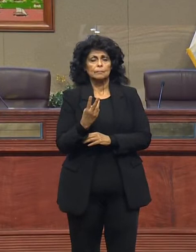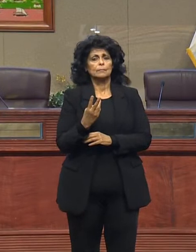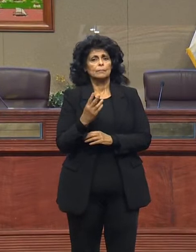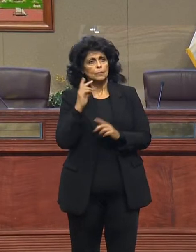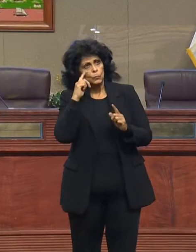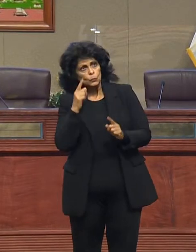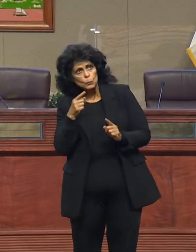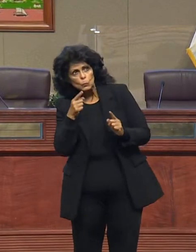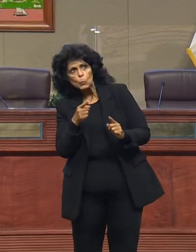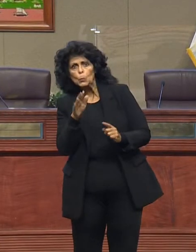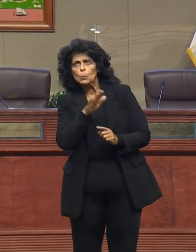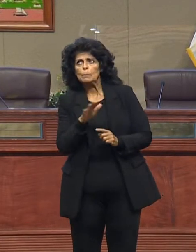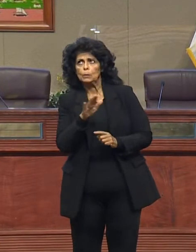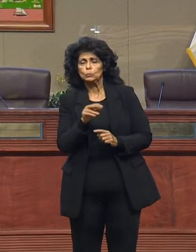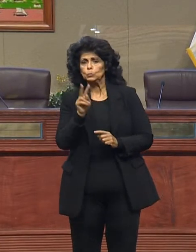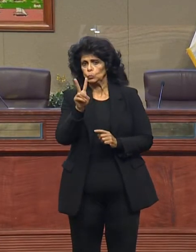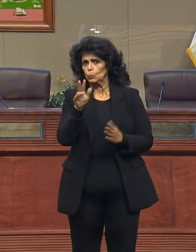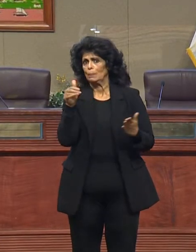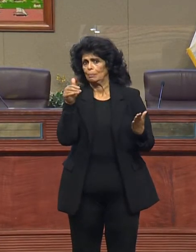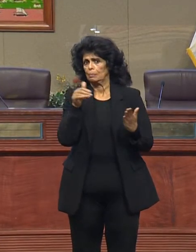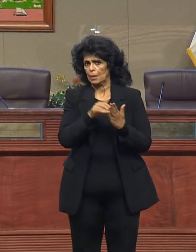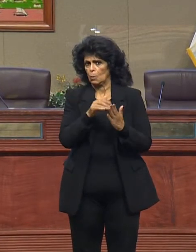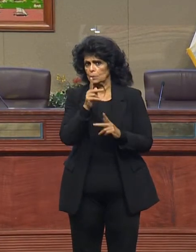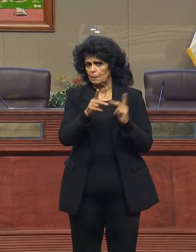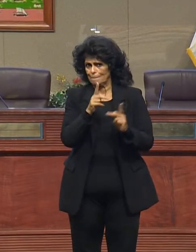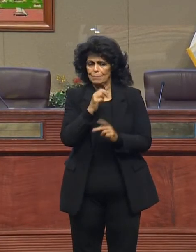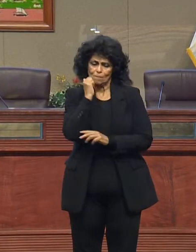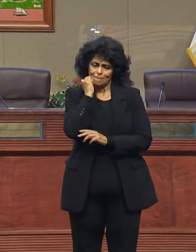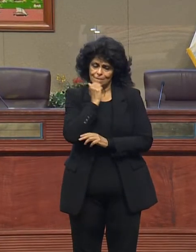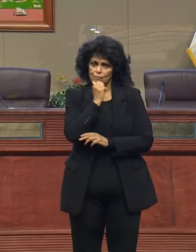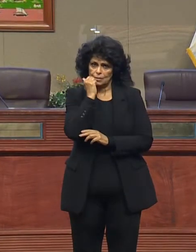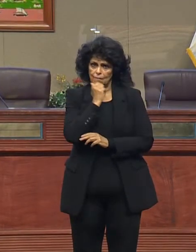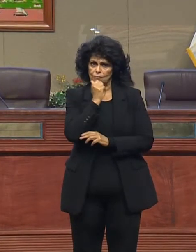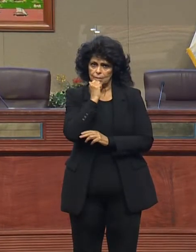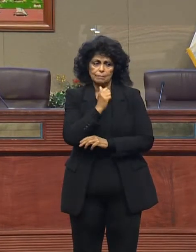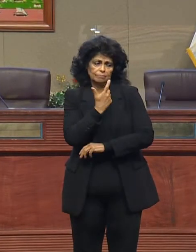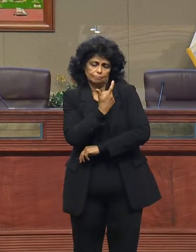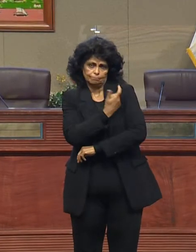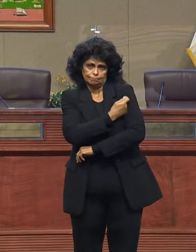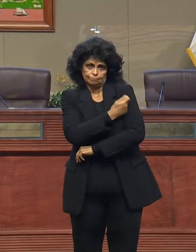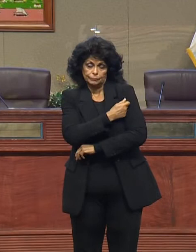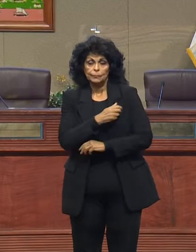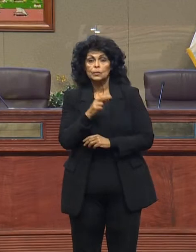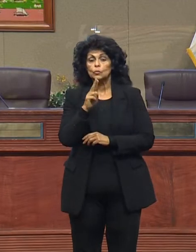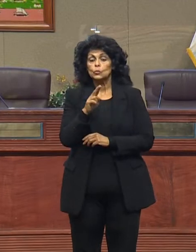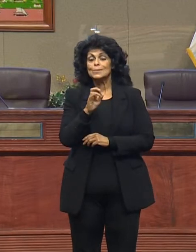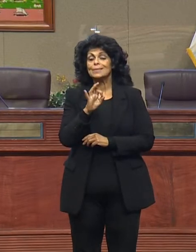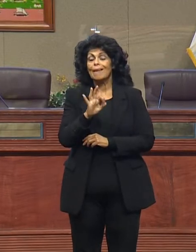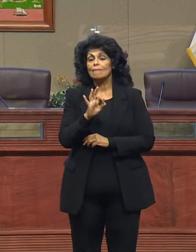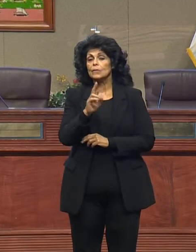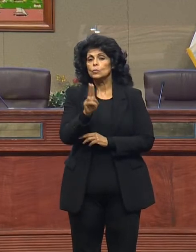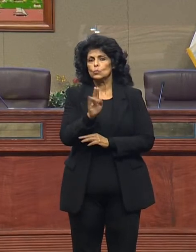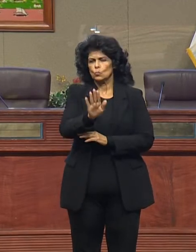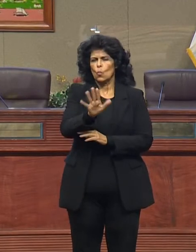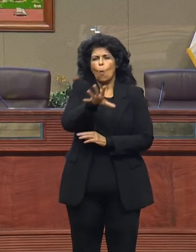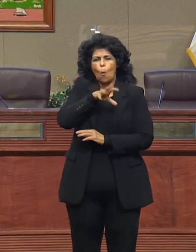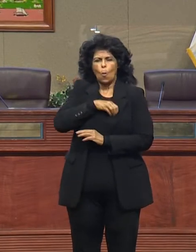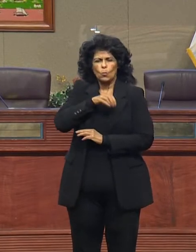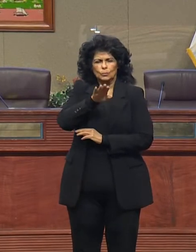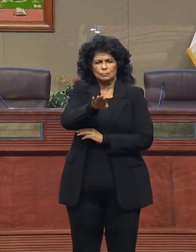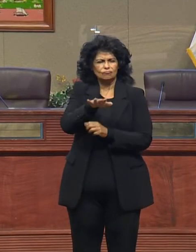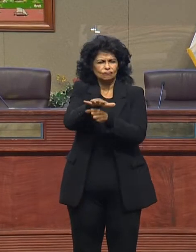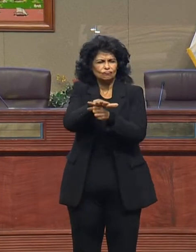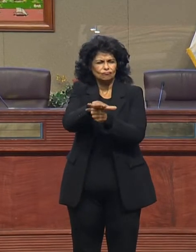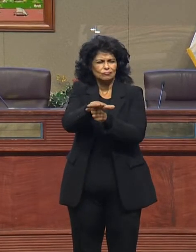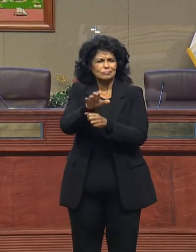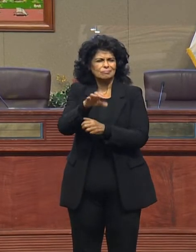2,000 individuals each day. UCF will use their own campus, clinic, and staff